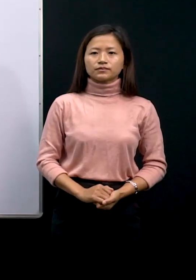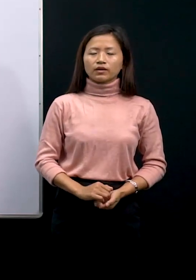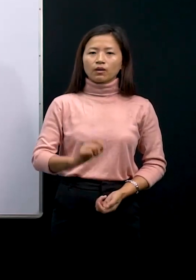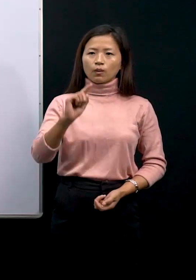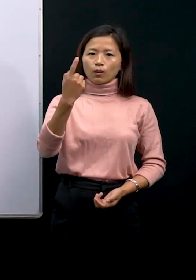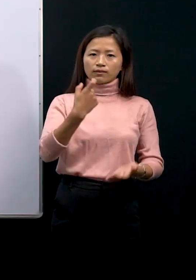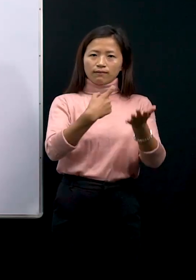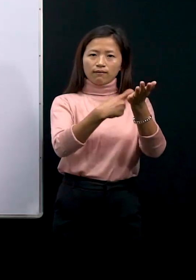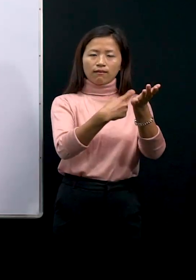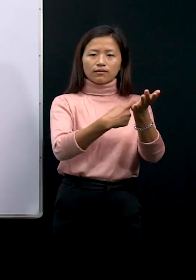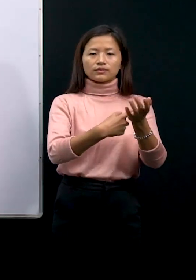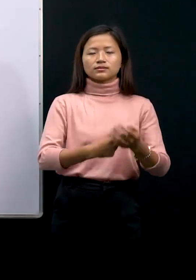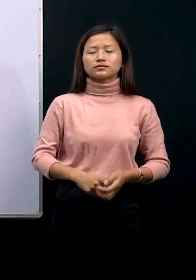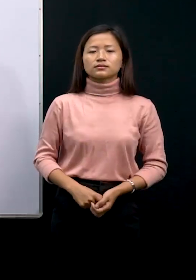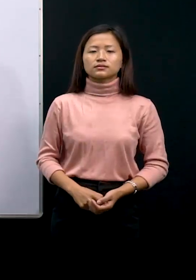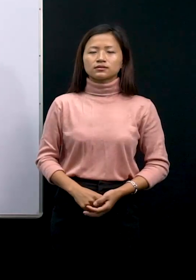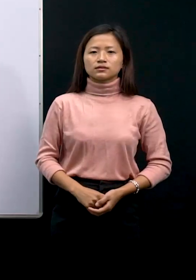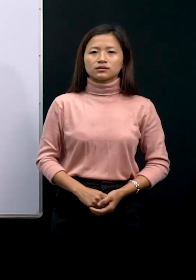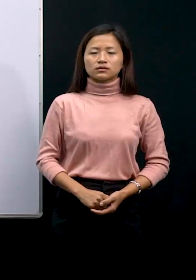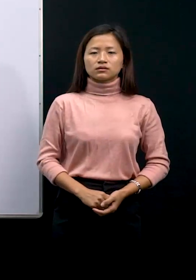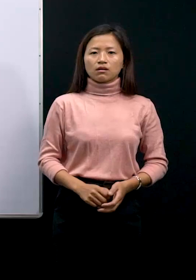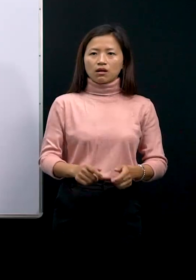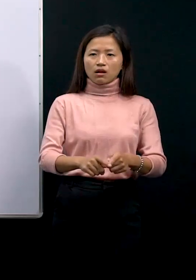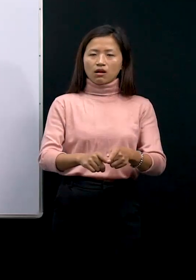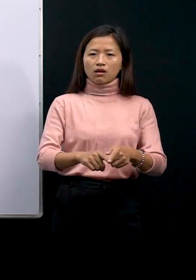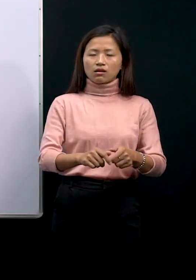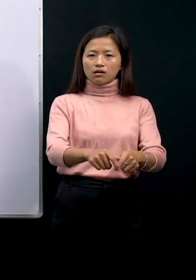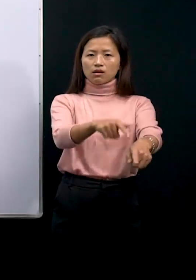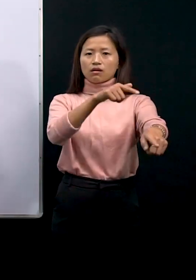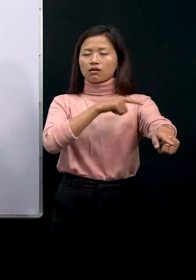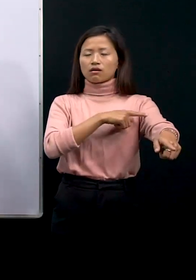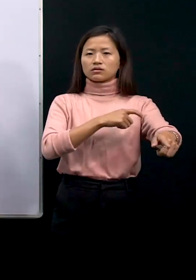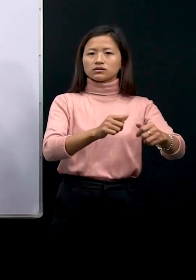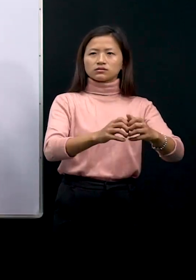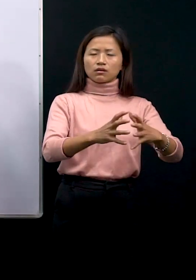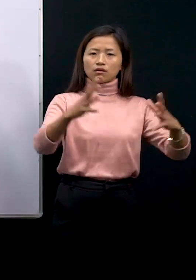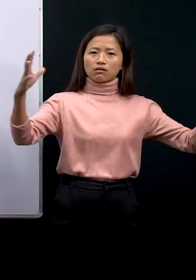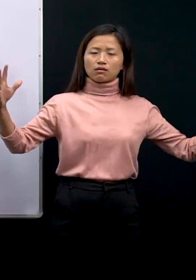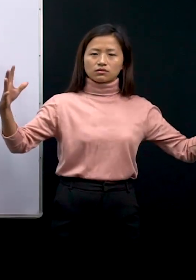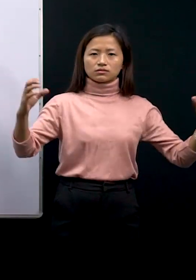One radius, largest circle, what is the largest circle radius? 5 cm.